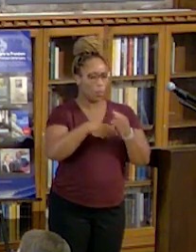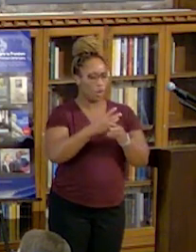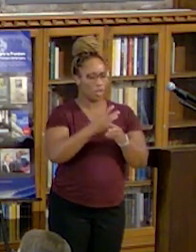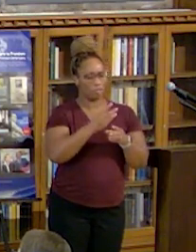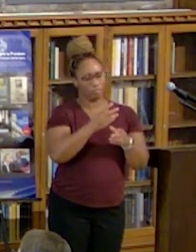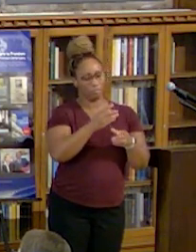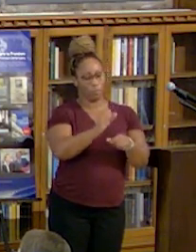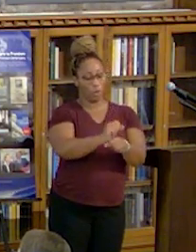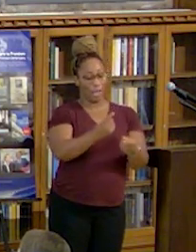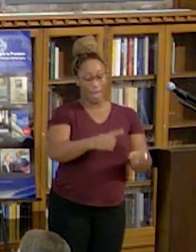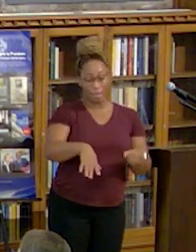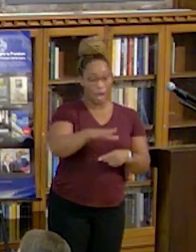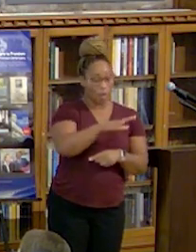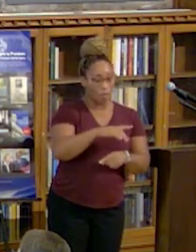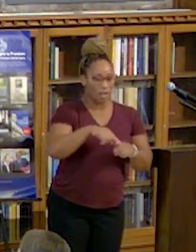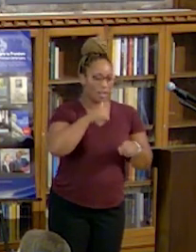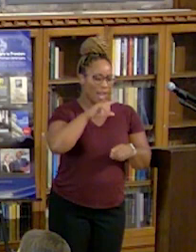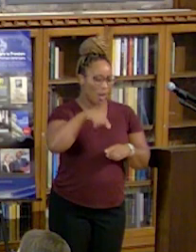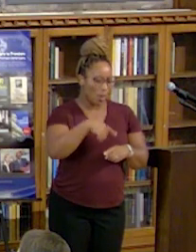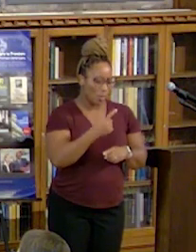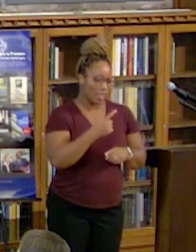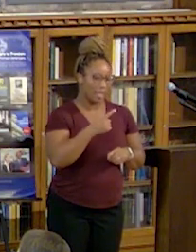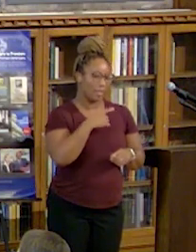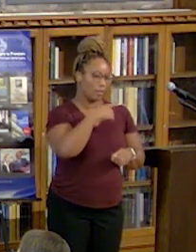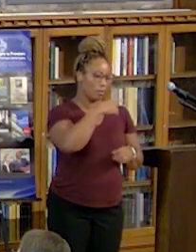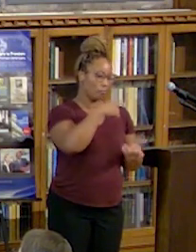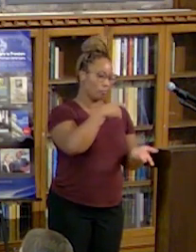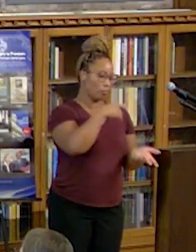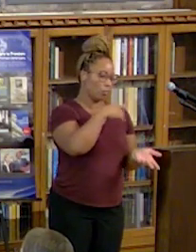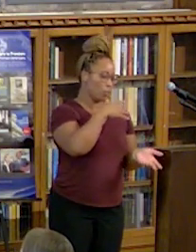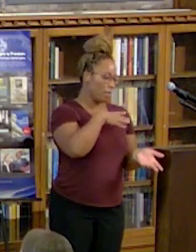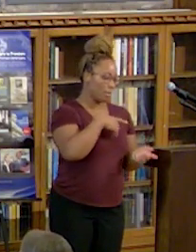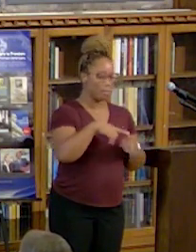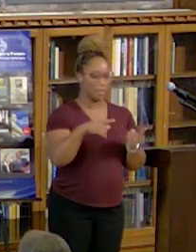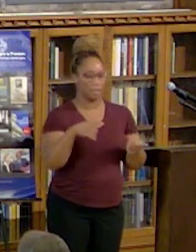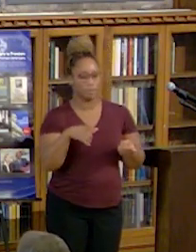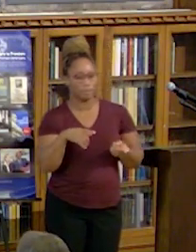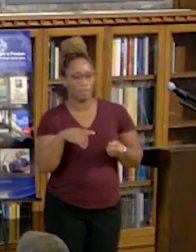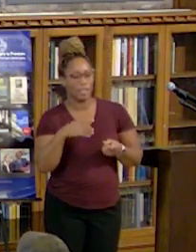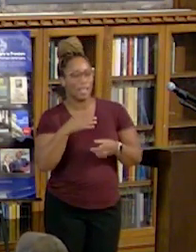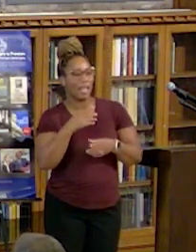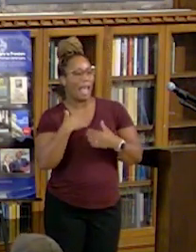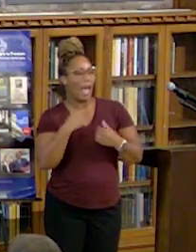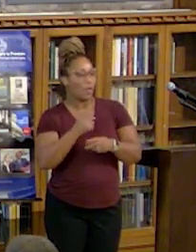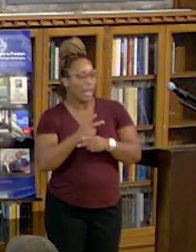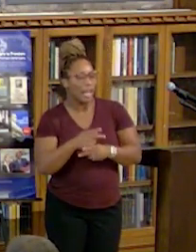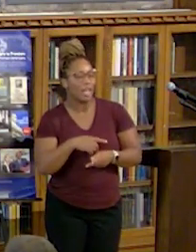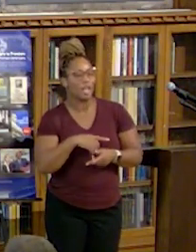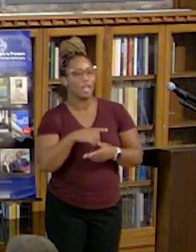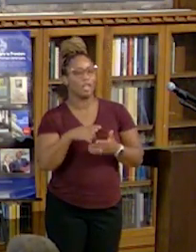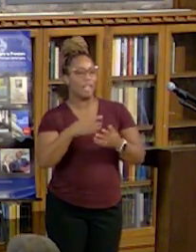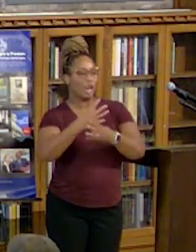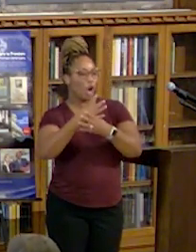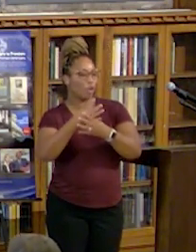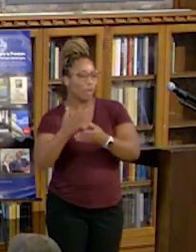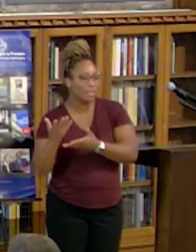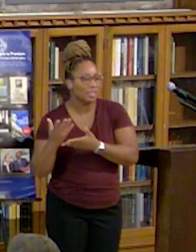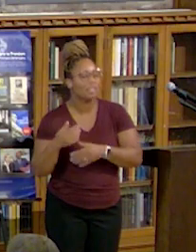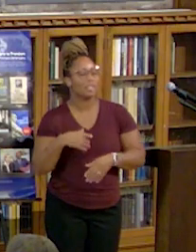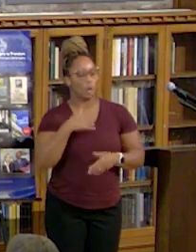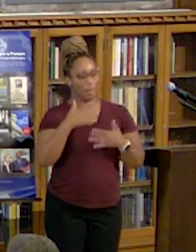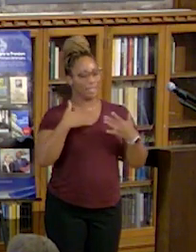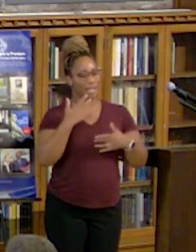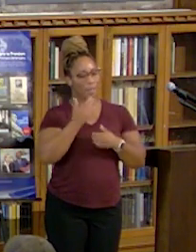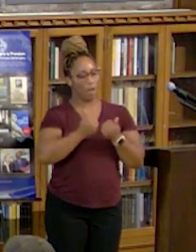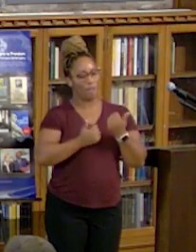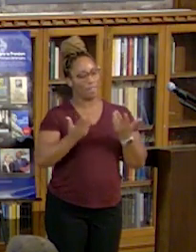in education in terms of carceral studies in terms of um health care so I'm I'm just excited about everything